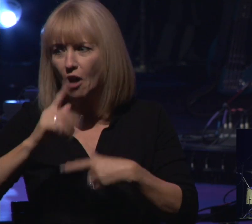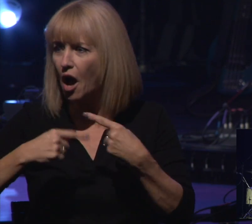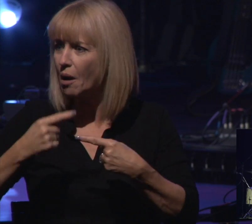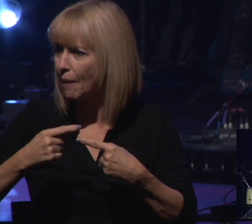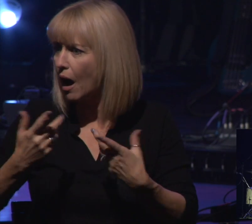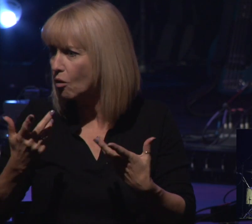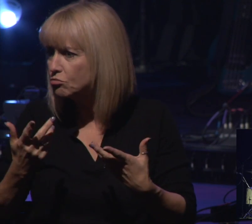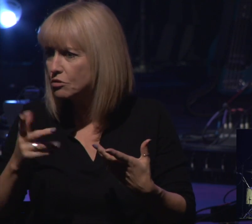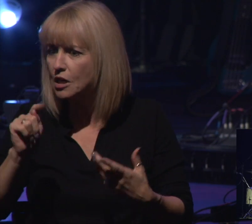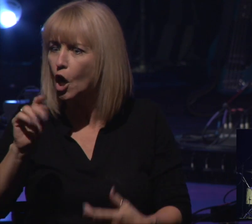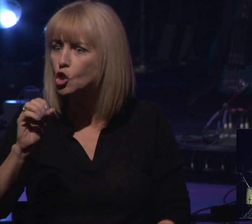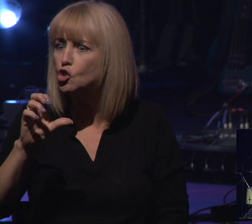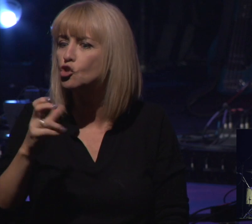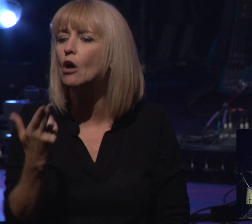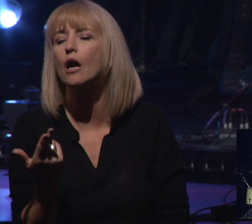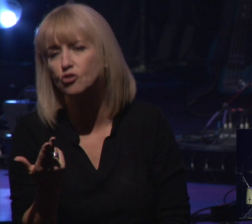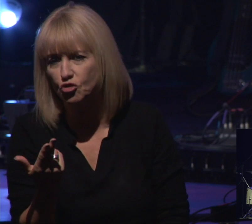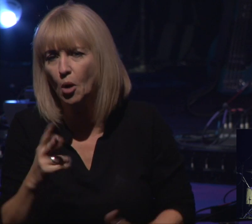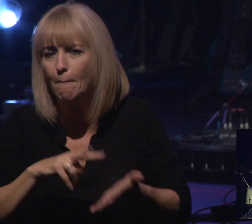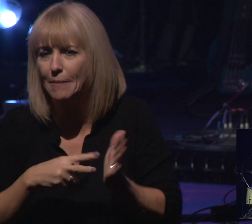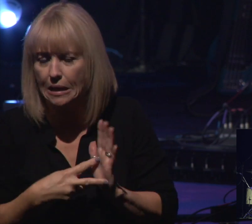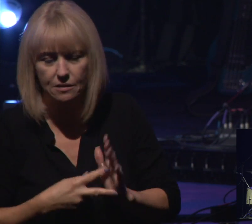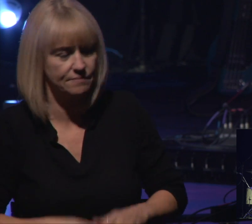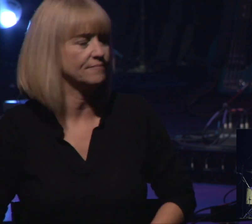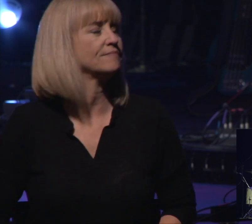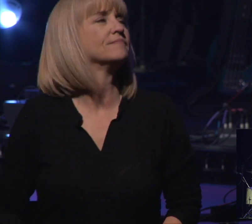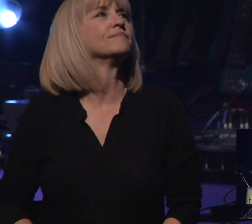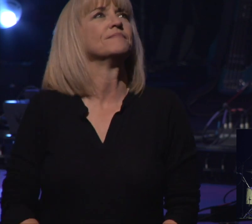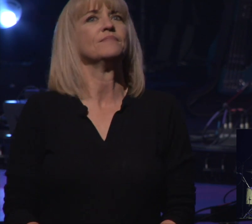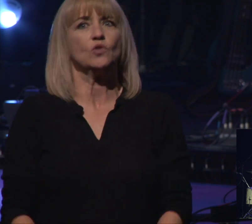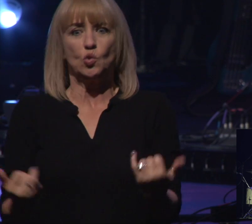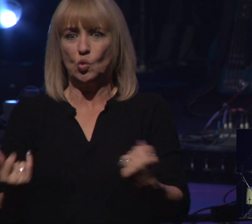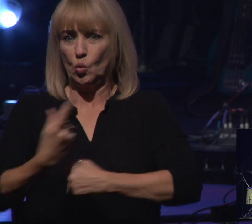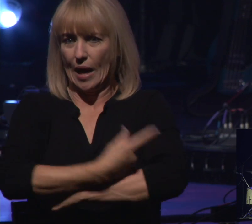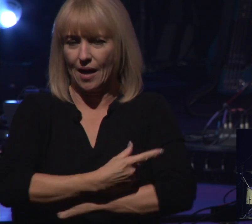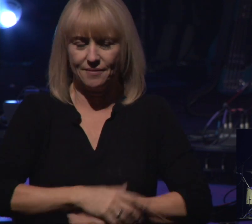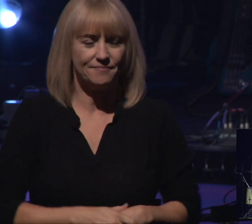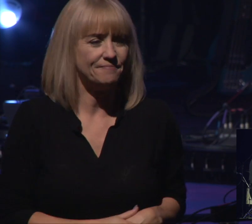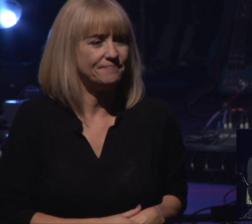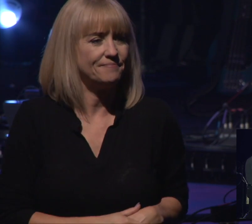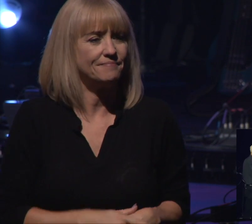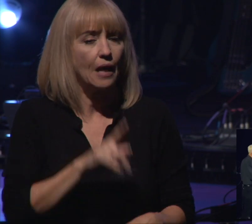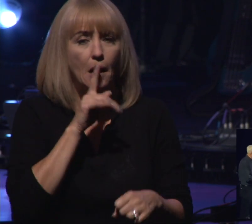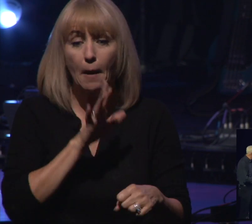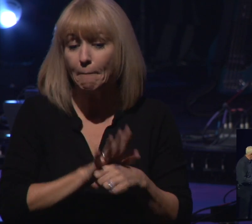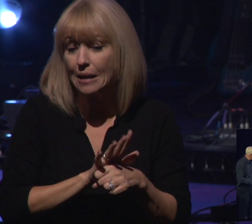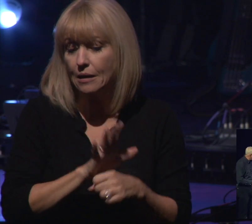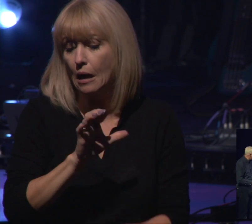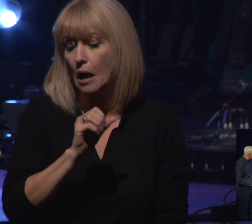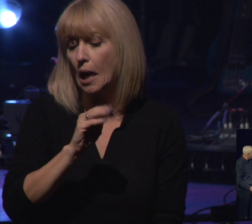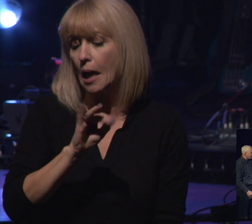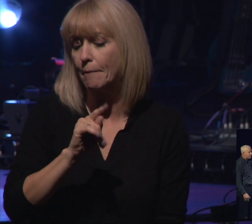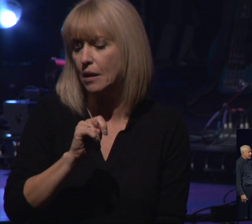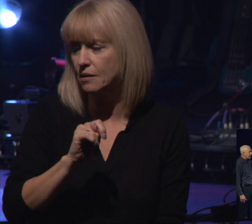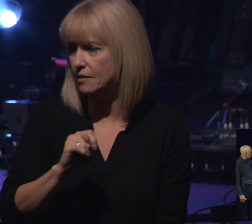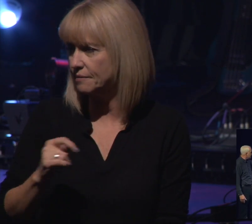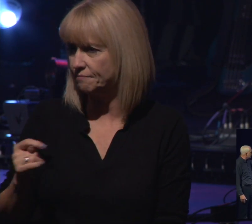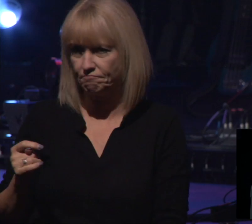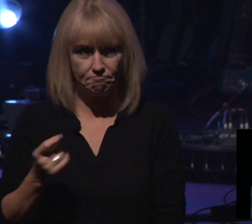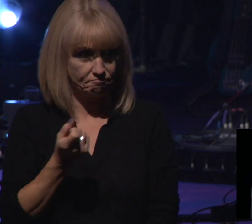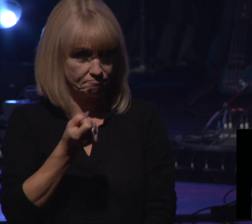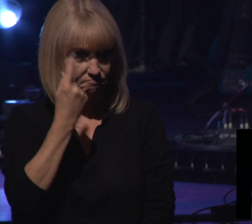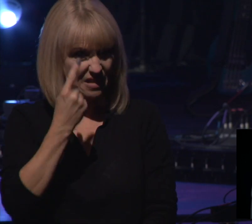there, okay? But today, commit. Are you willing to commit? Now, it's interesting because in life, these will fluctuate up and